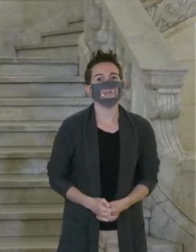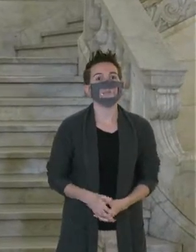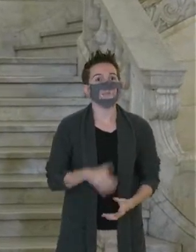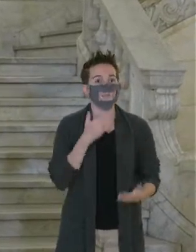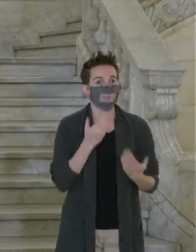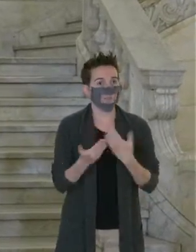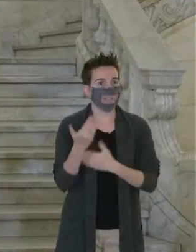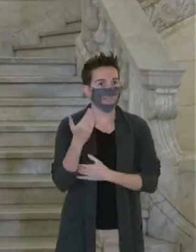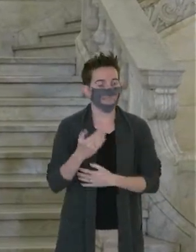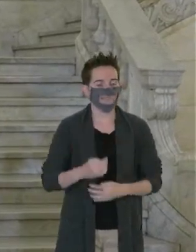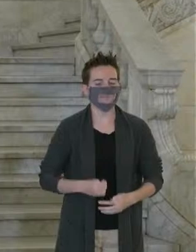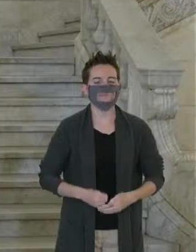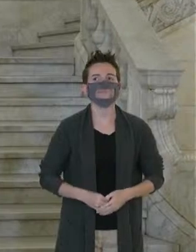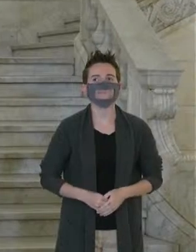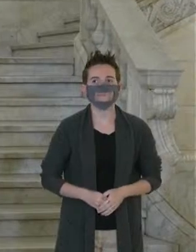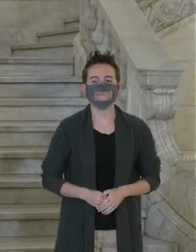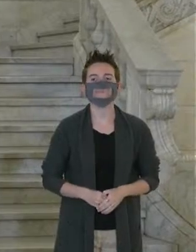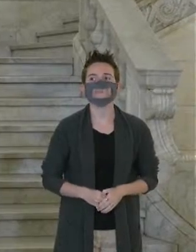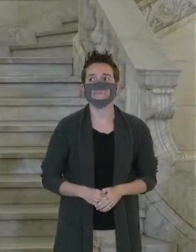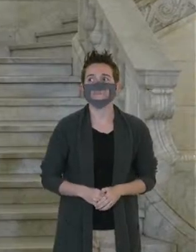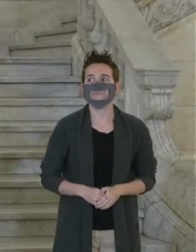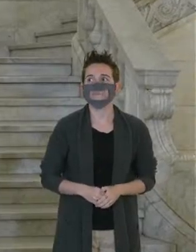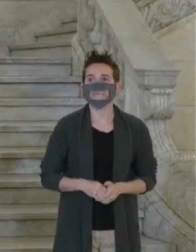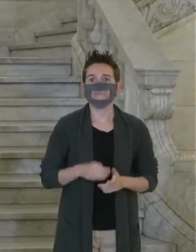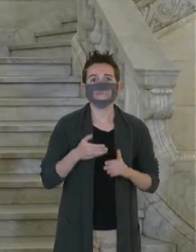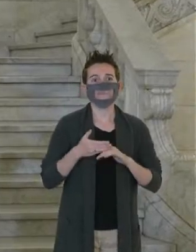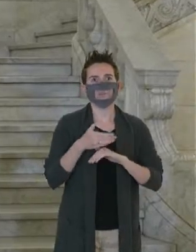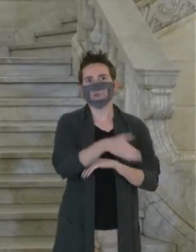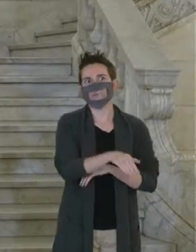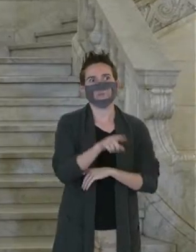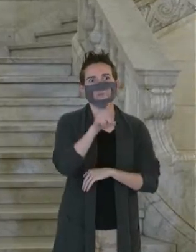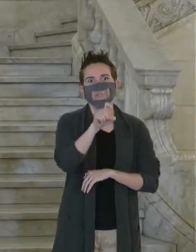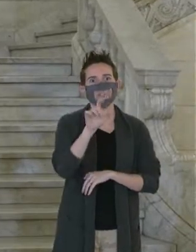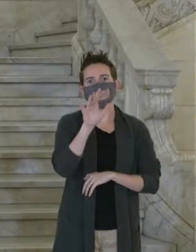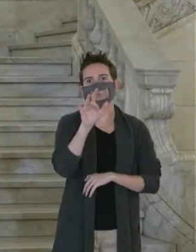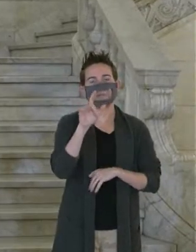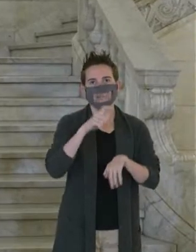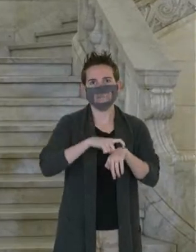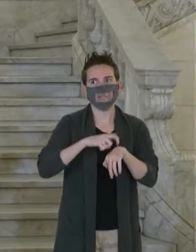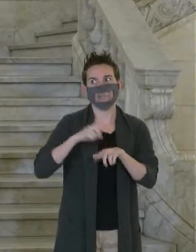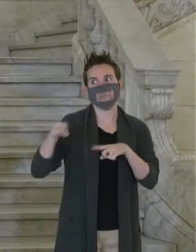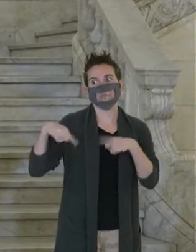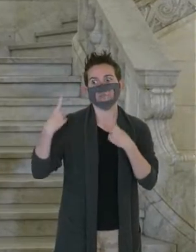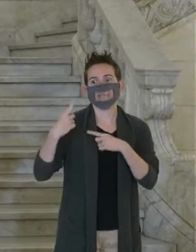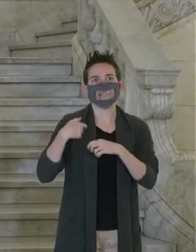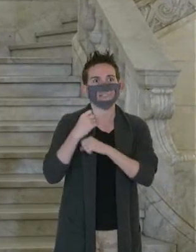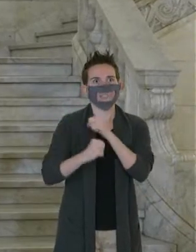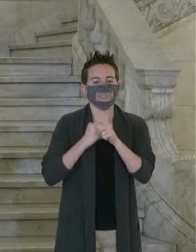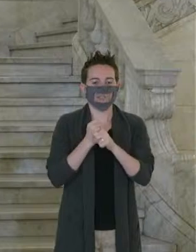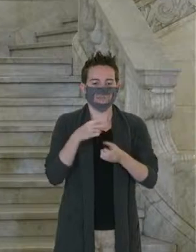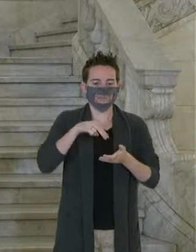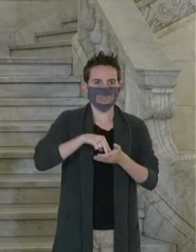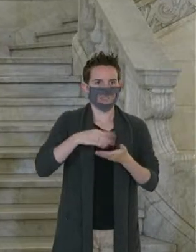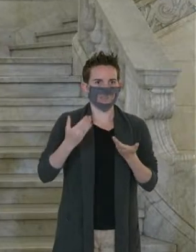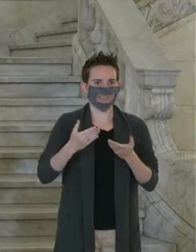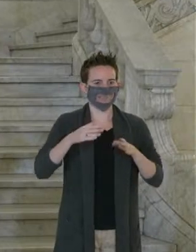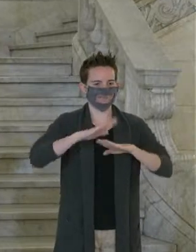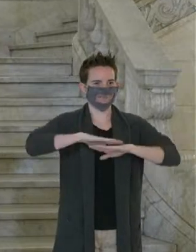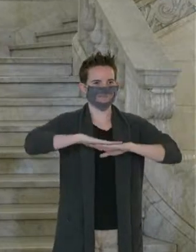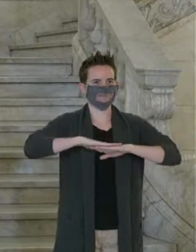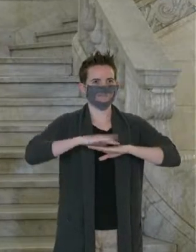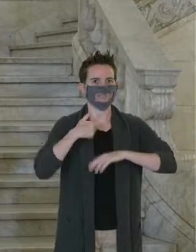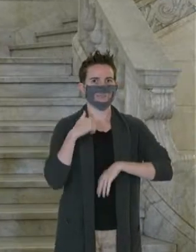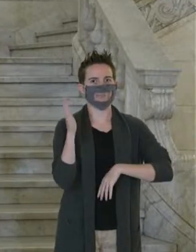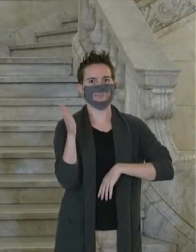Good morning. More than 125 times over the past year, I've stood at a podium like this to